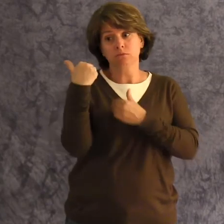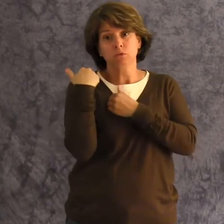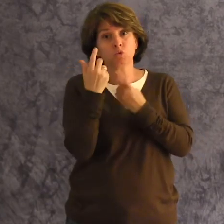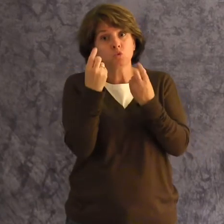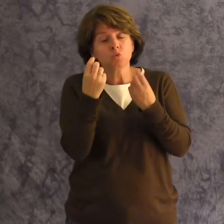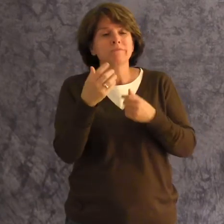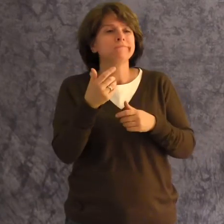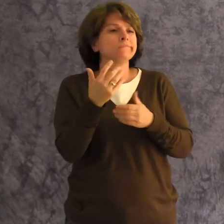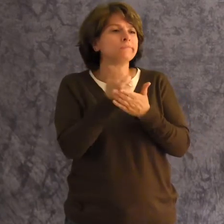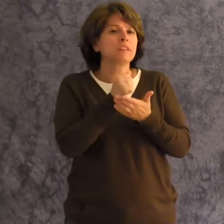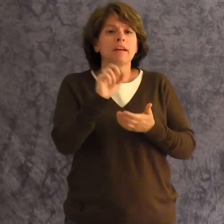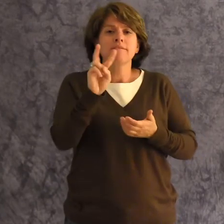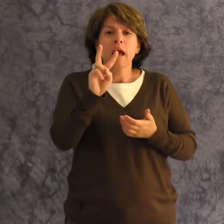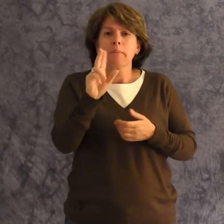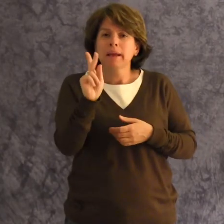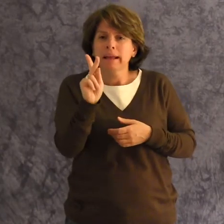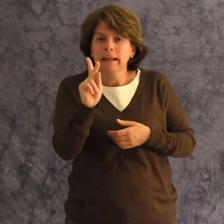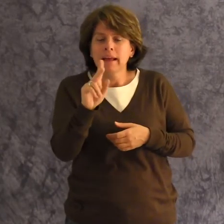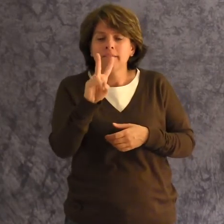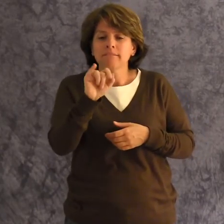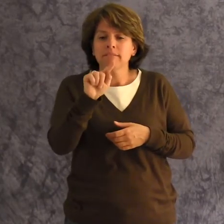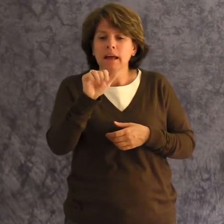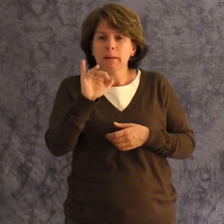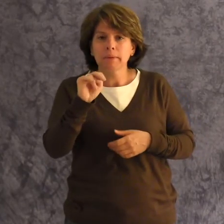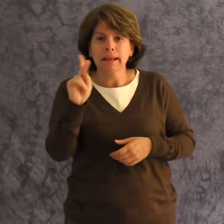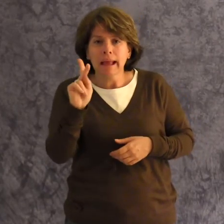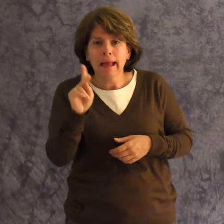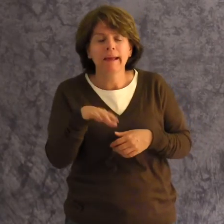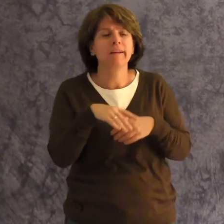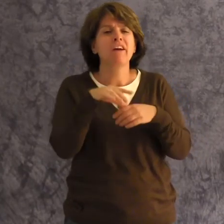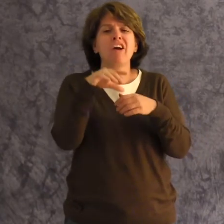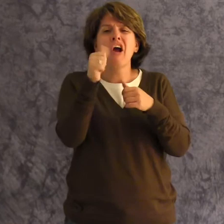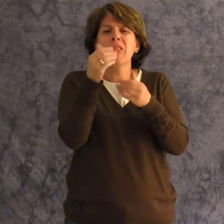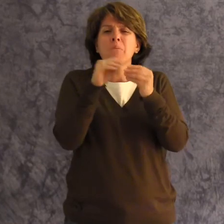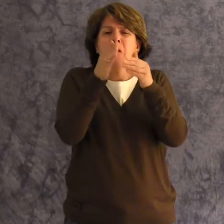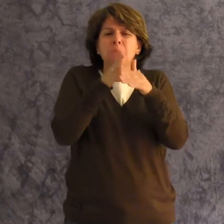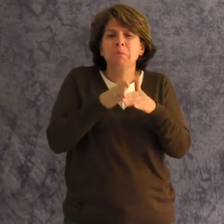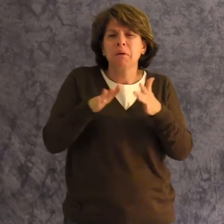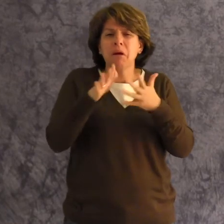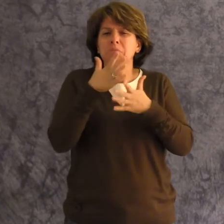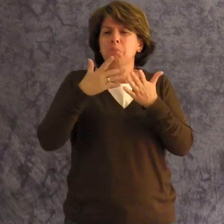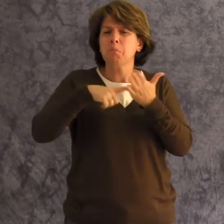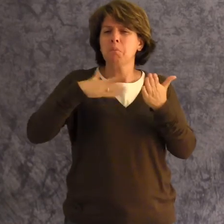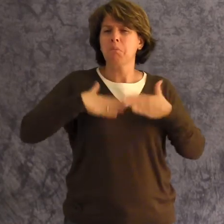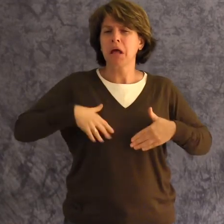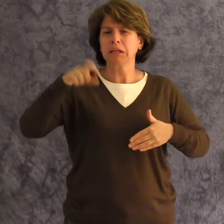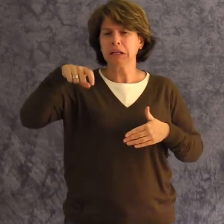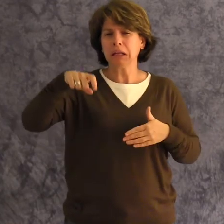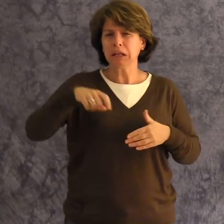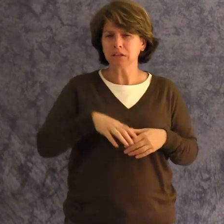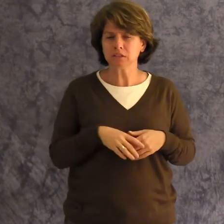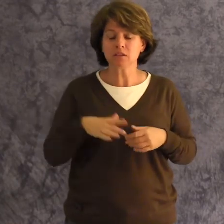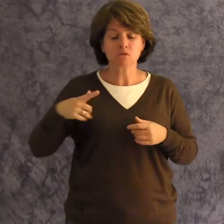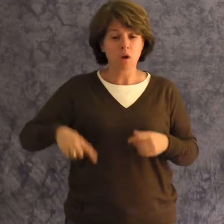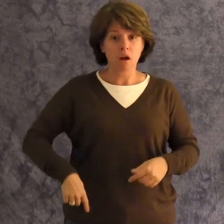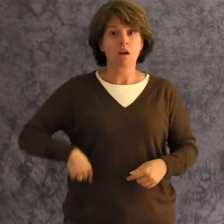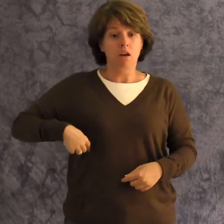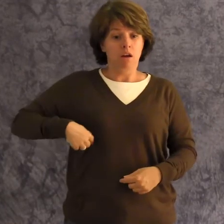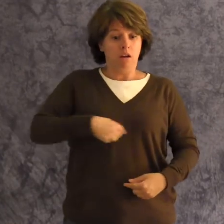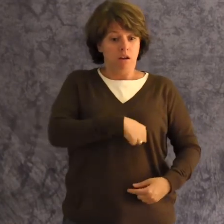amino acids and carbohydrates. Last but not least, there are two rings of muscle at the bottom of the digestive system, known as